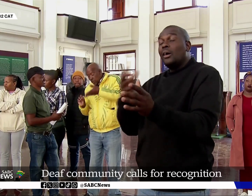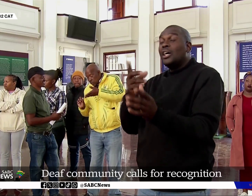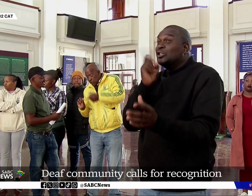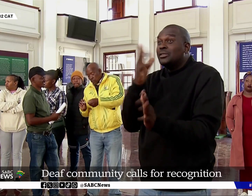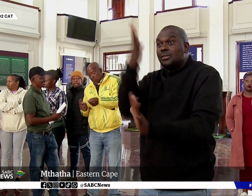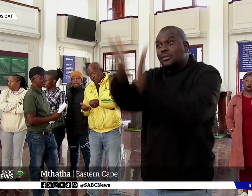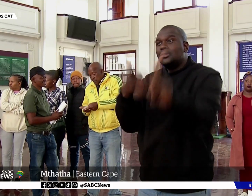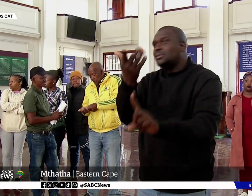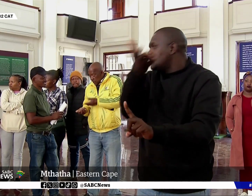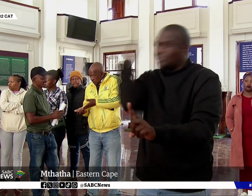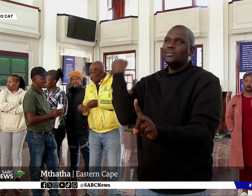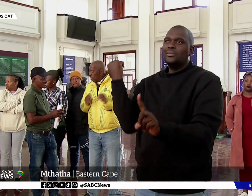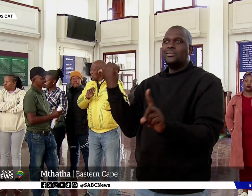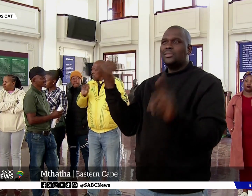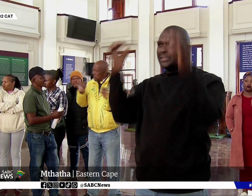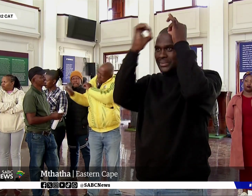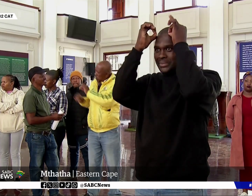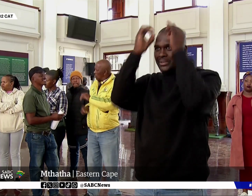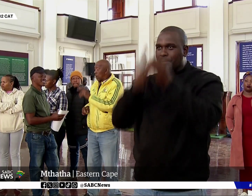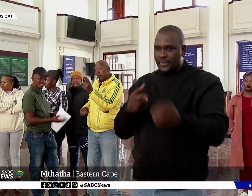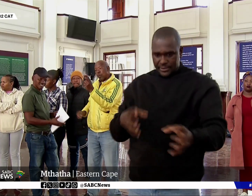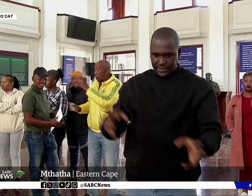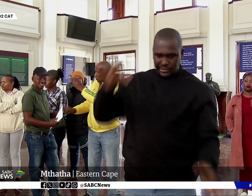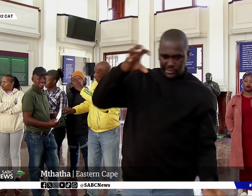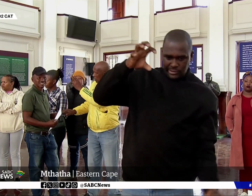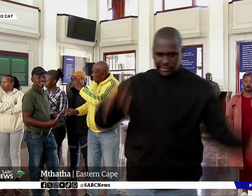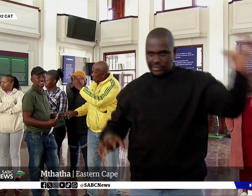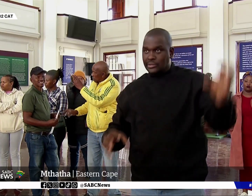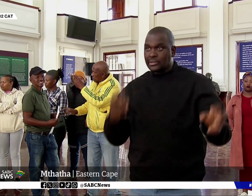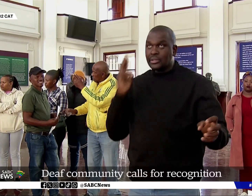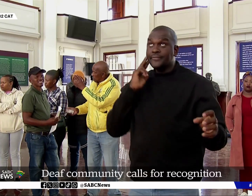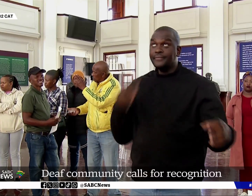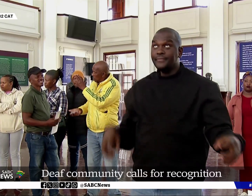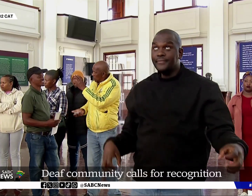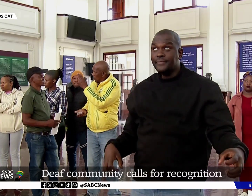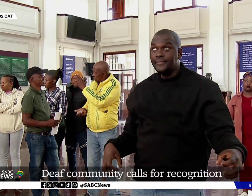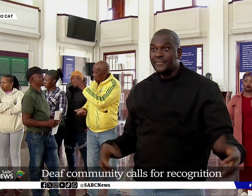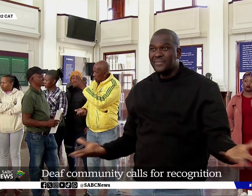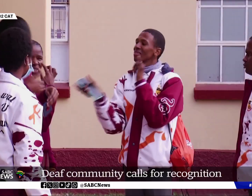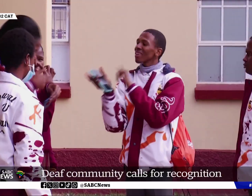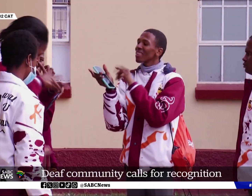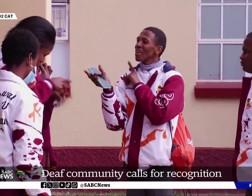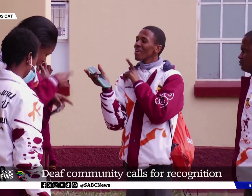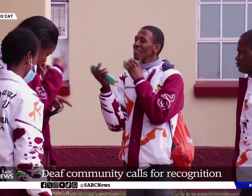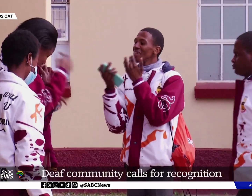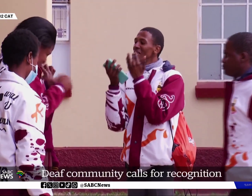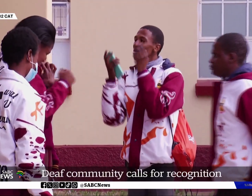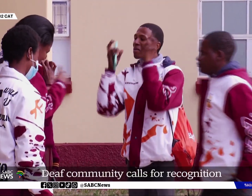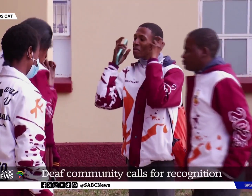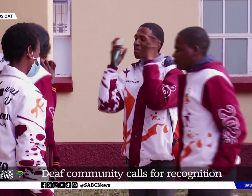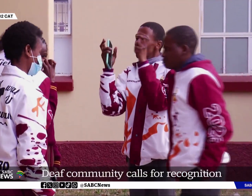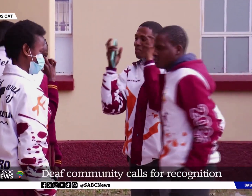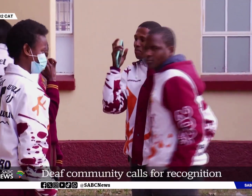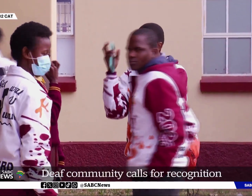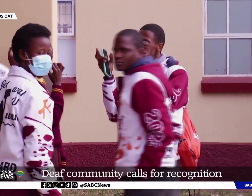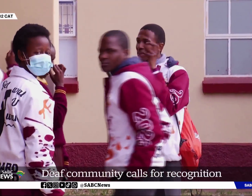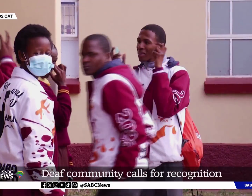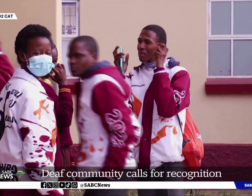Sign language is one of the official languages in South Africa. The language is used by the deaf community for communication.